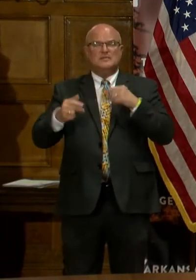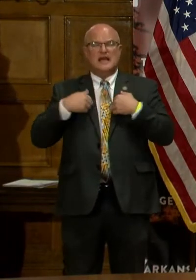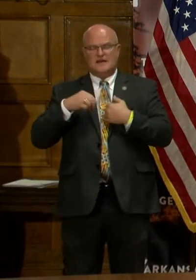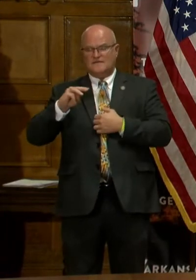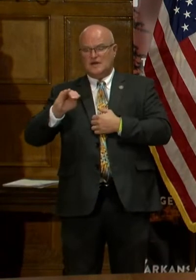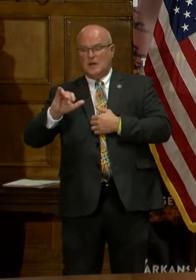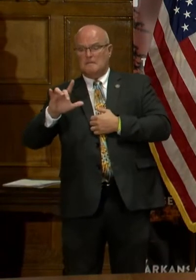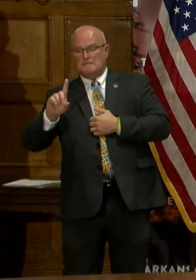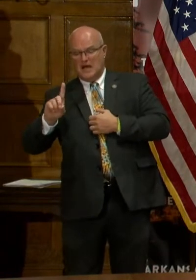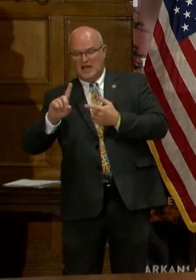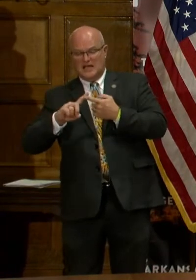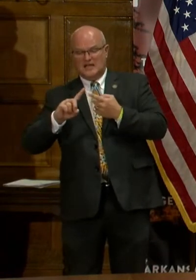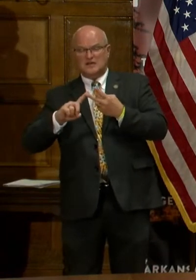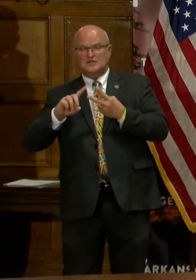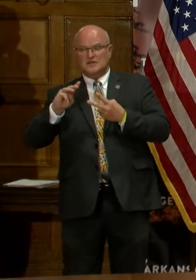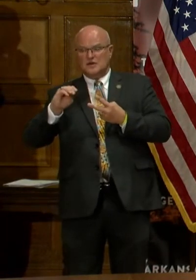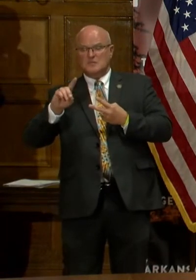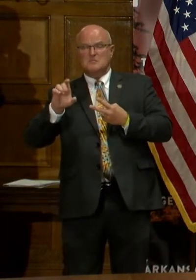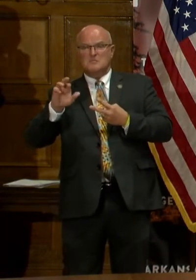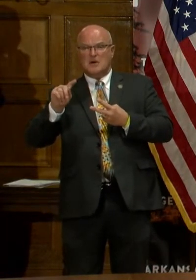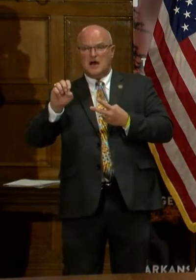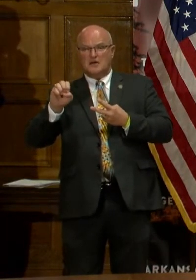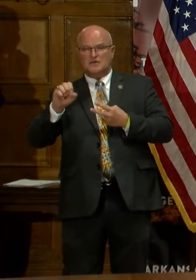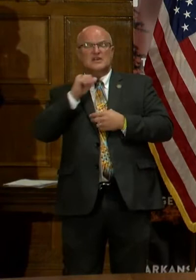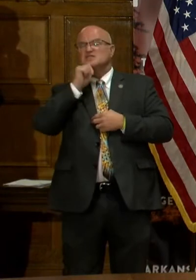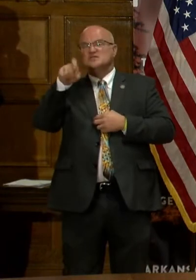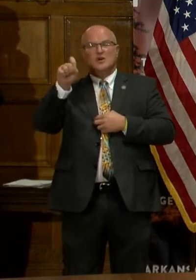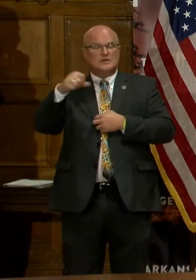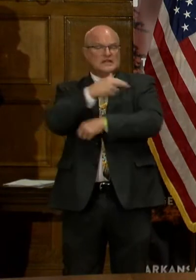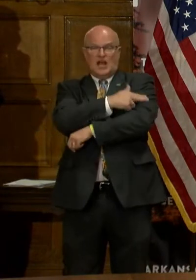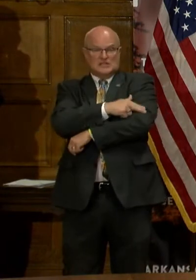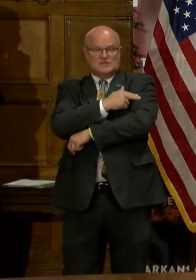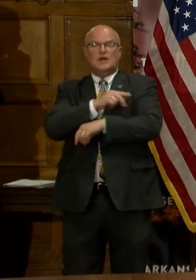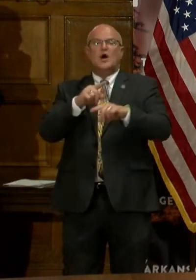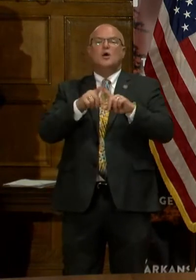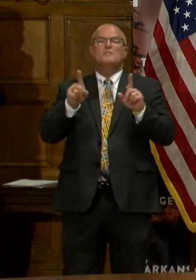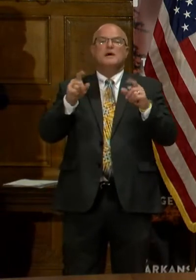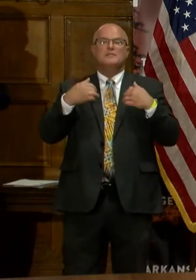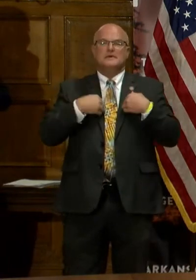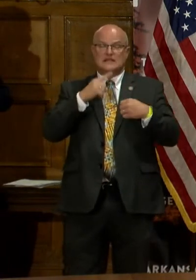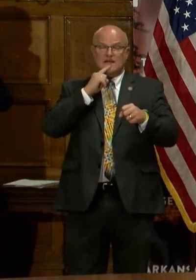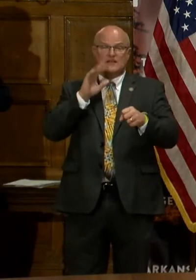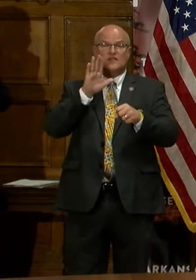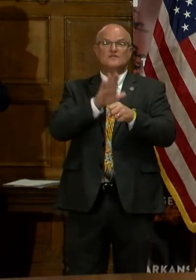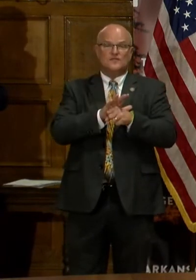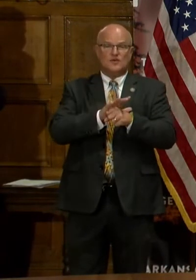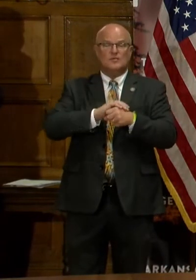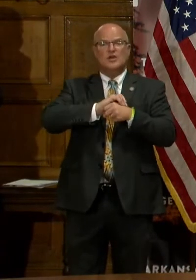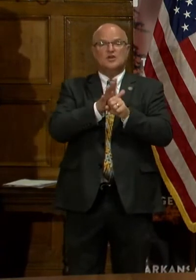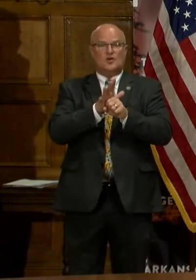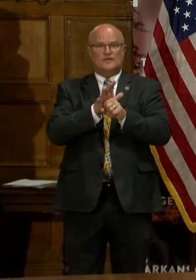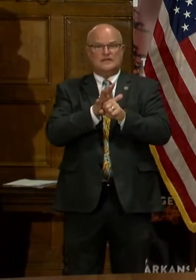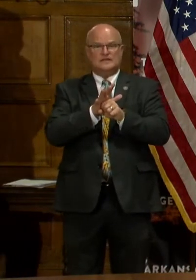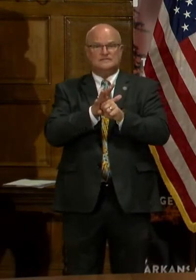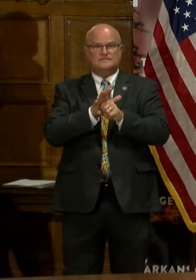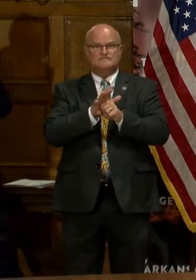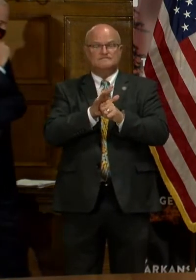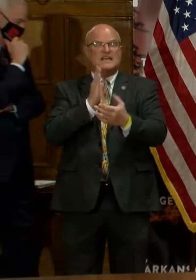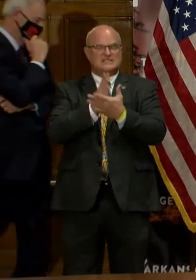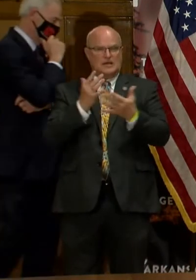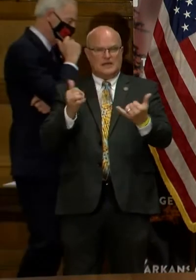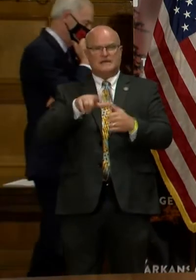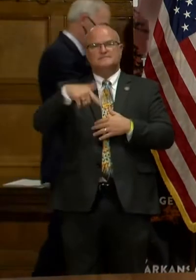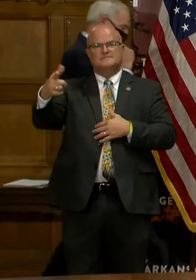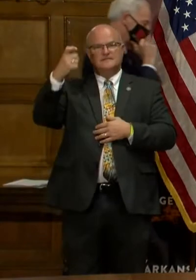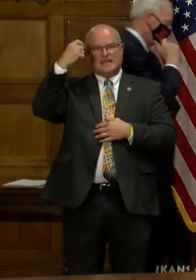to moderate disease, do not need hospitalizations, but must have confirmed COVID disease. So I'll stop here and